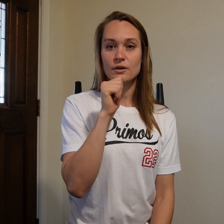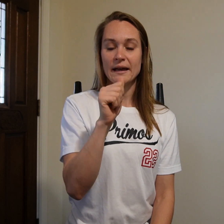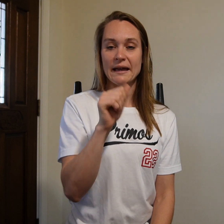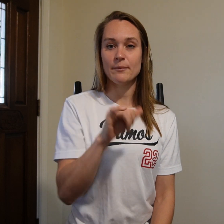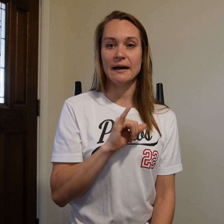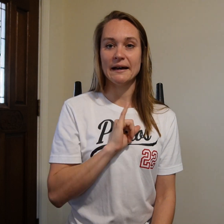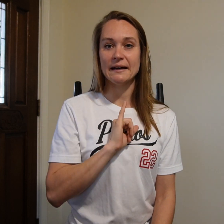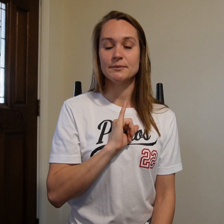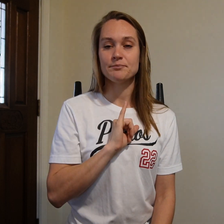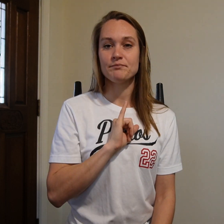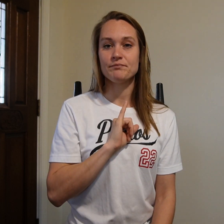am I